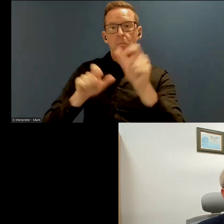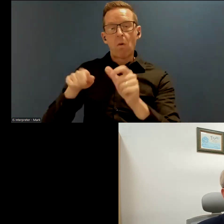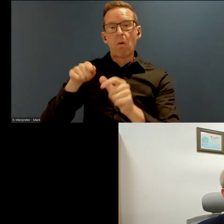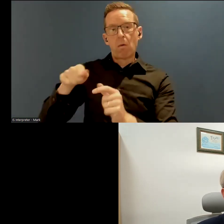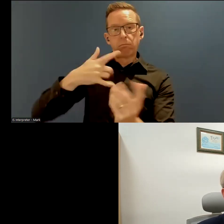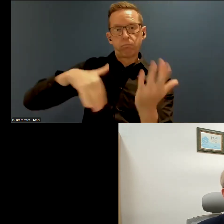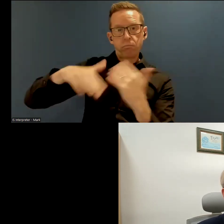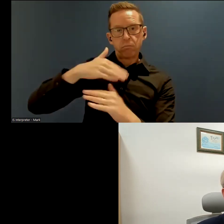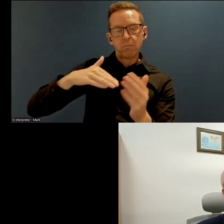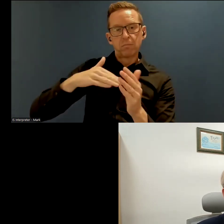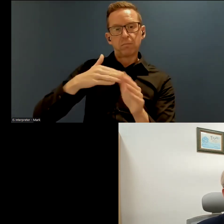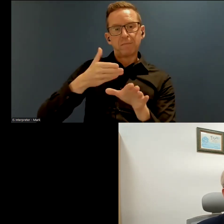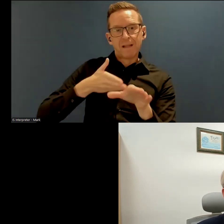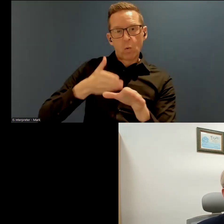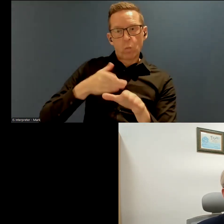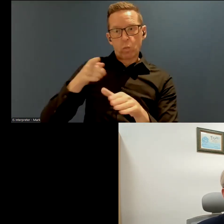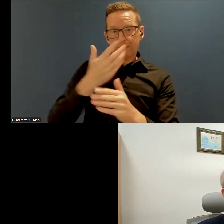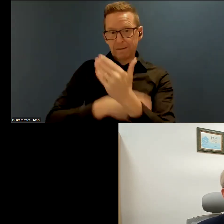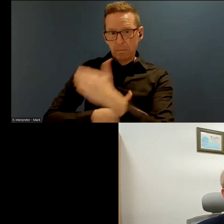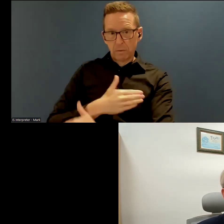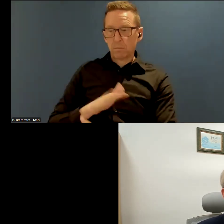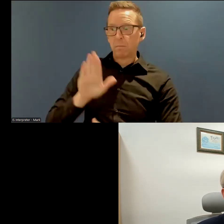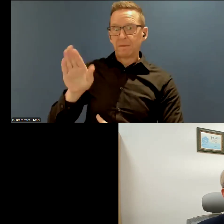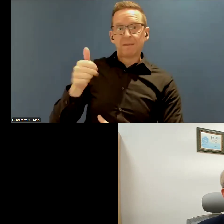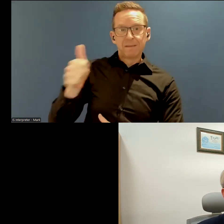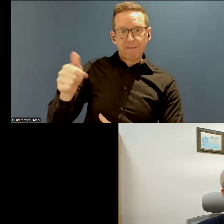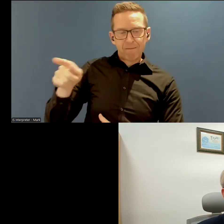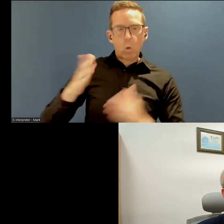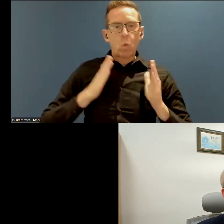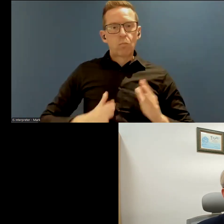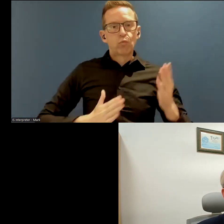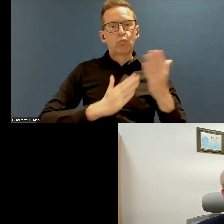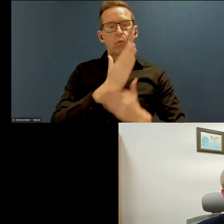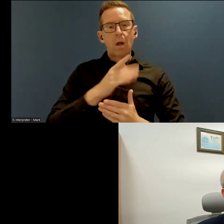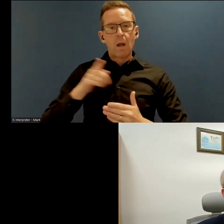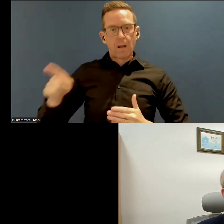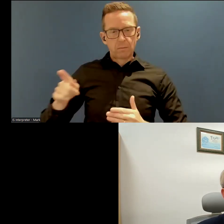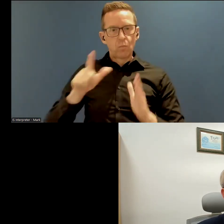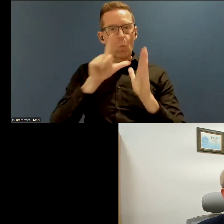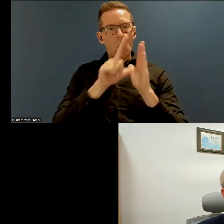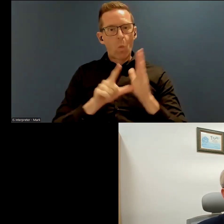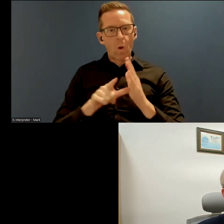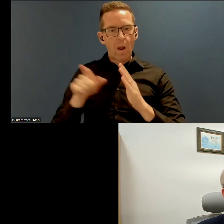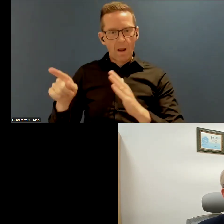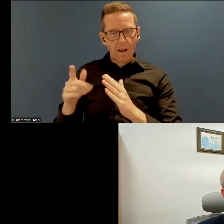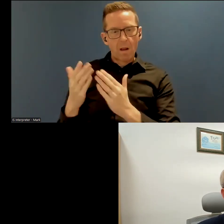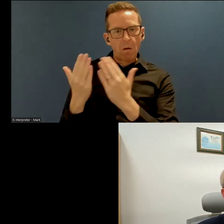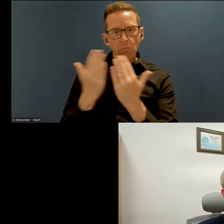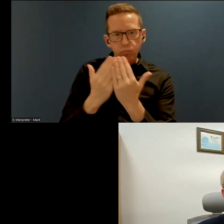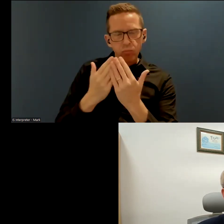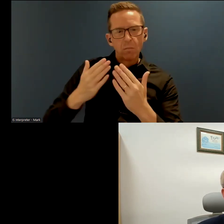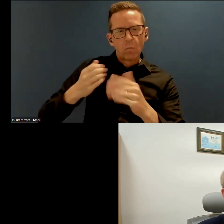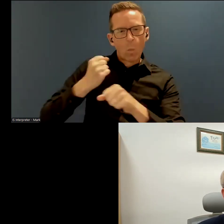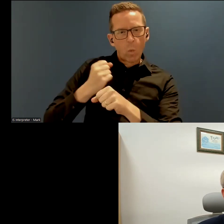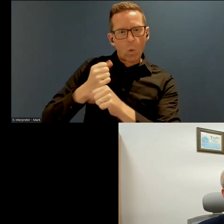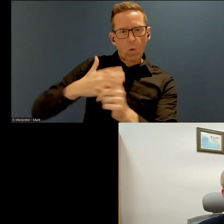Disabilities, and he is a human rights lawyer practicing in Incheon. Oh-Young is also a standing member of the Working